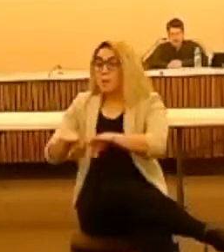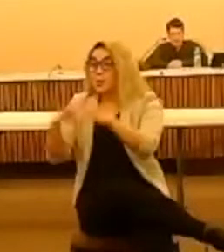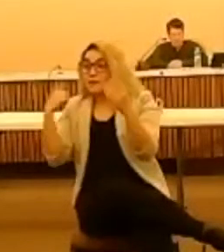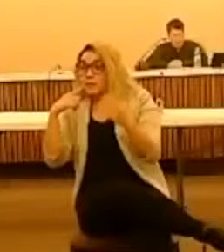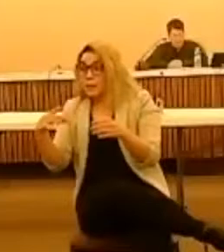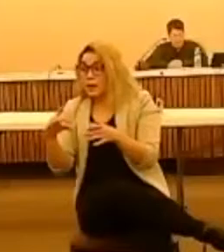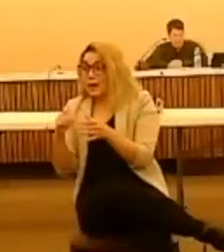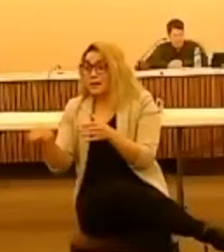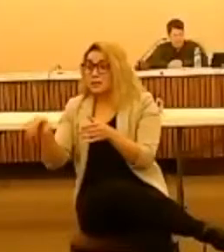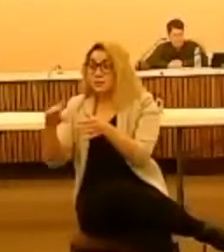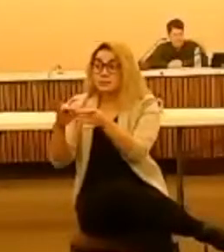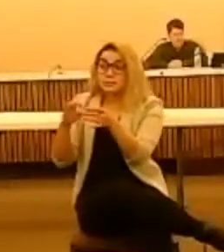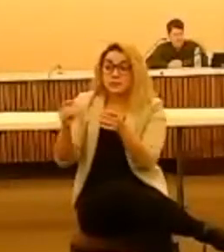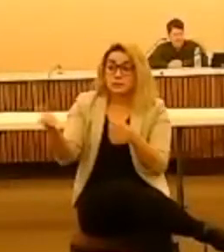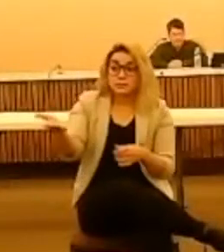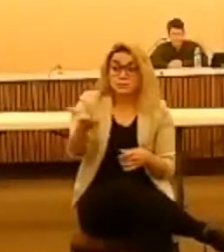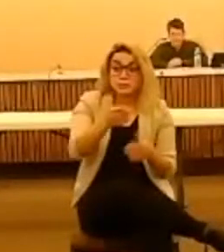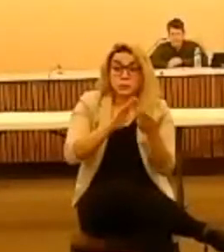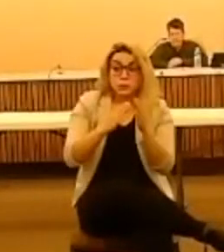comment.